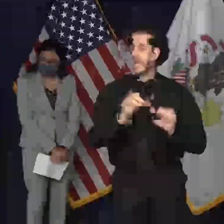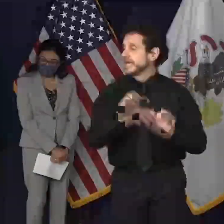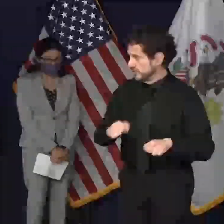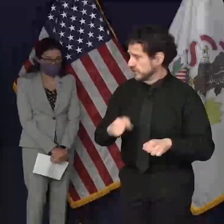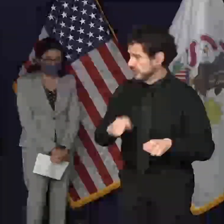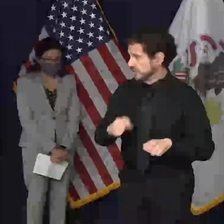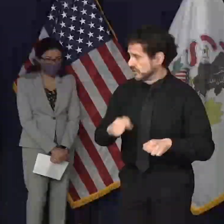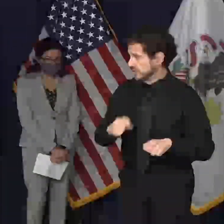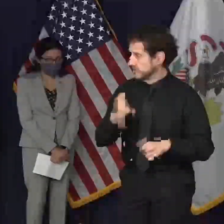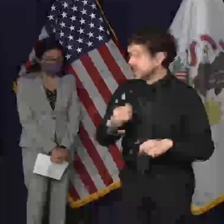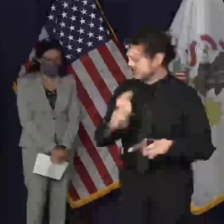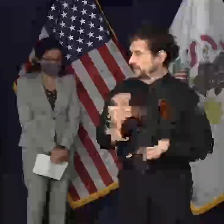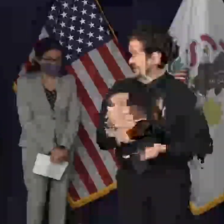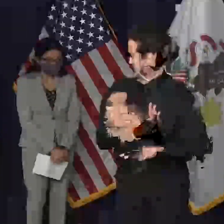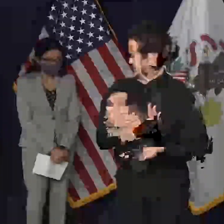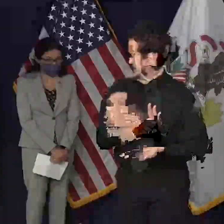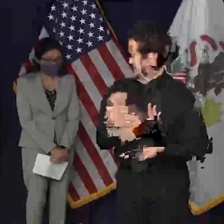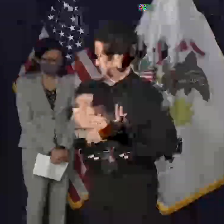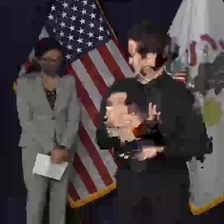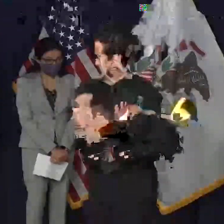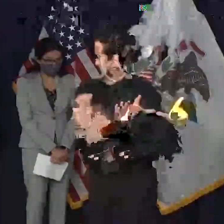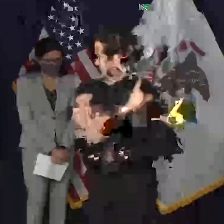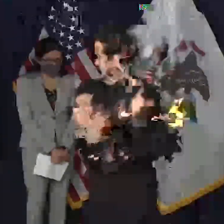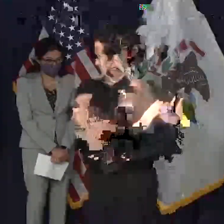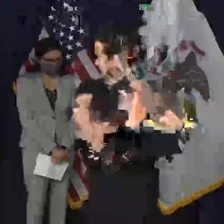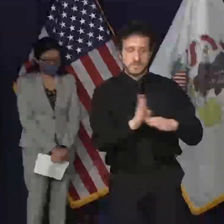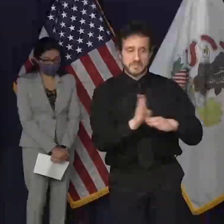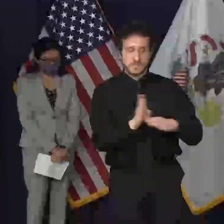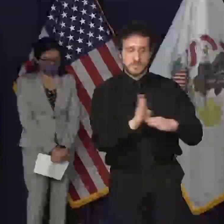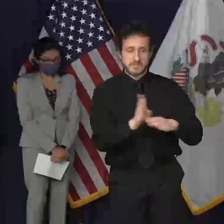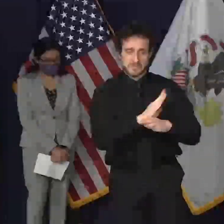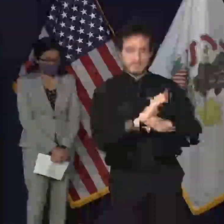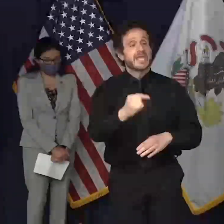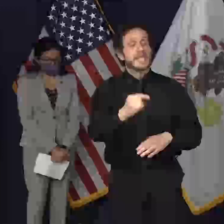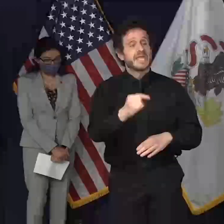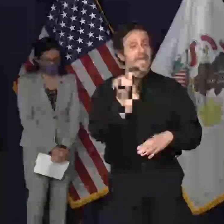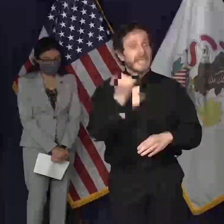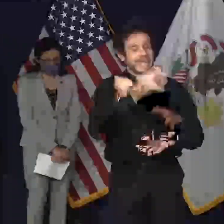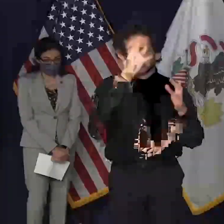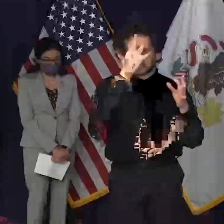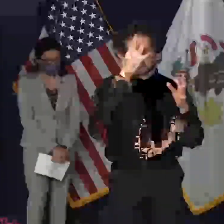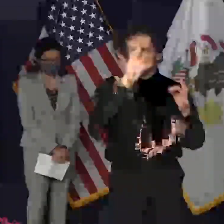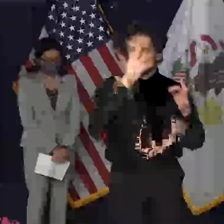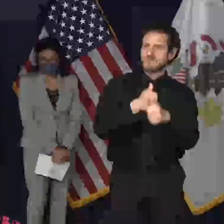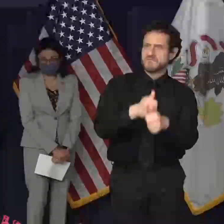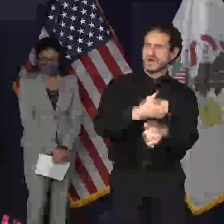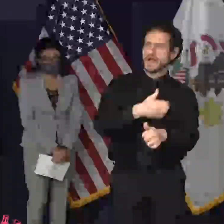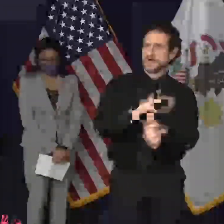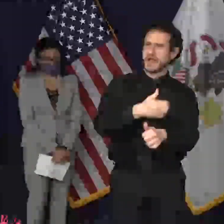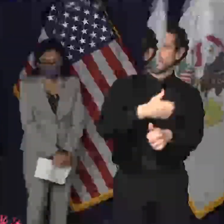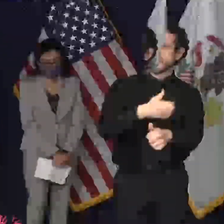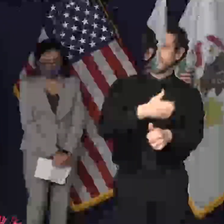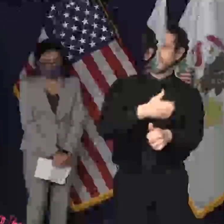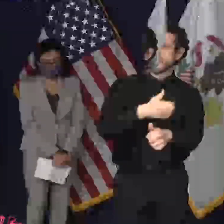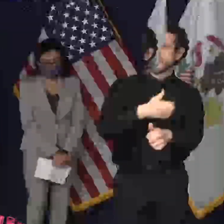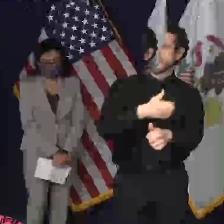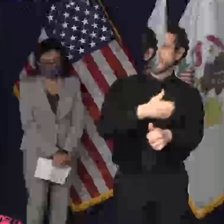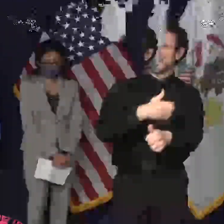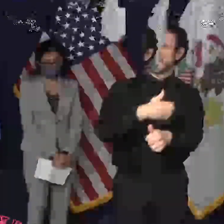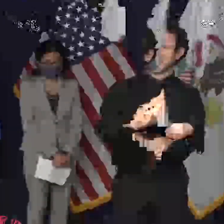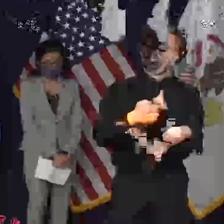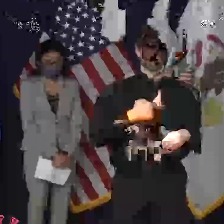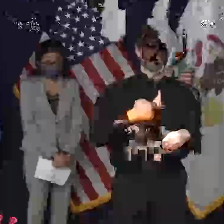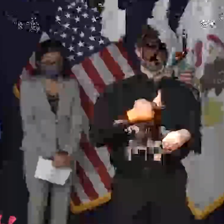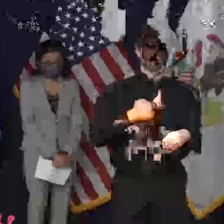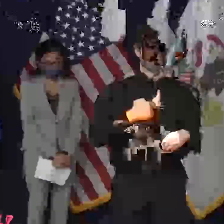know, the state often licenses some of these businesses, so they absolutely could. And we will be looking at each of those businesses to